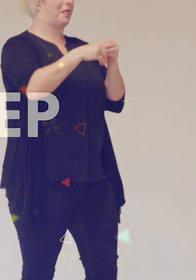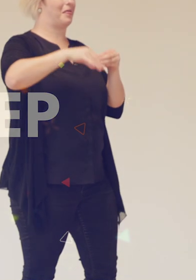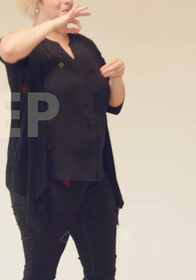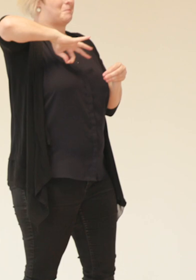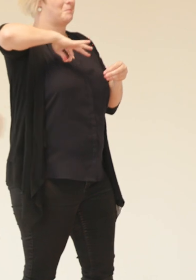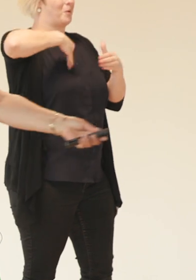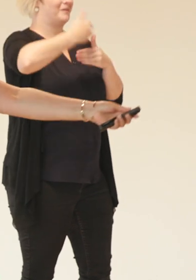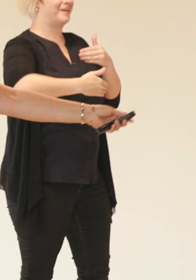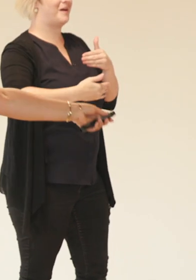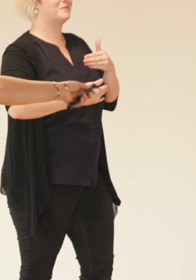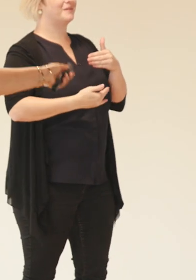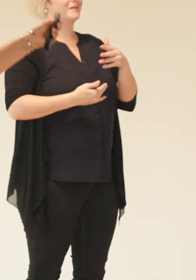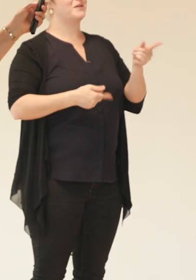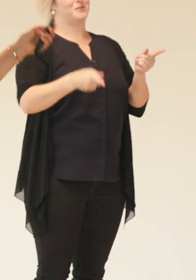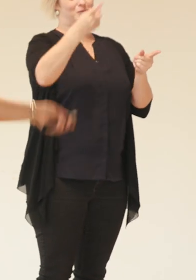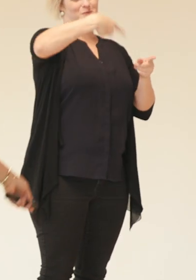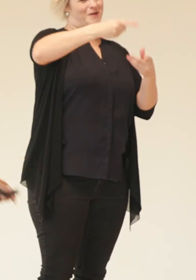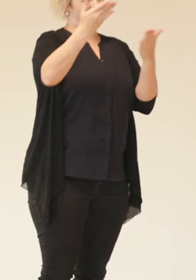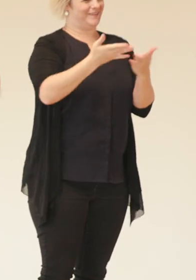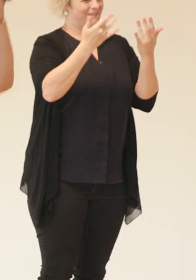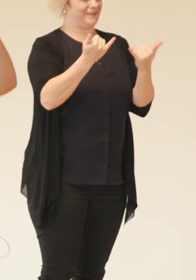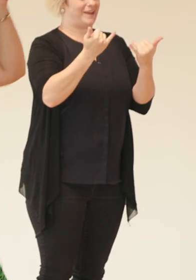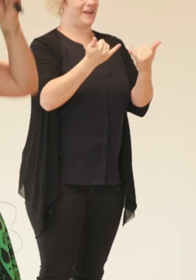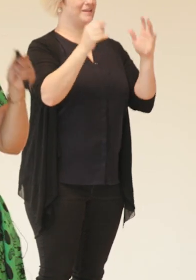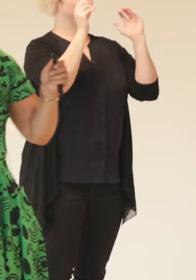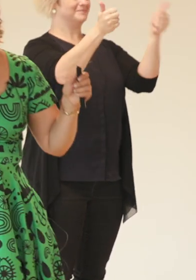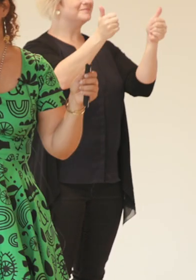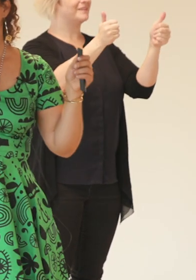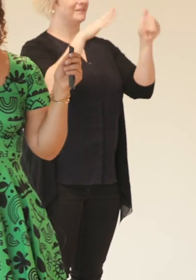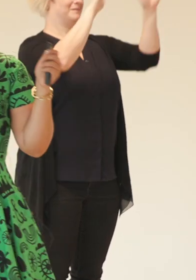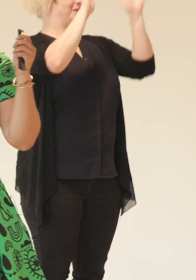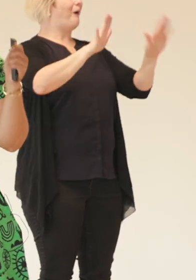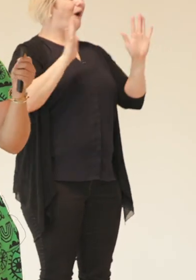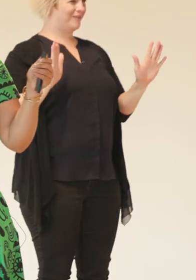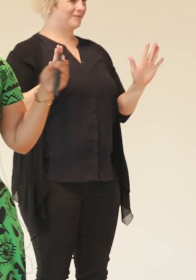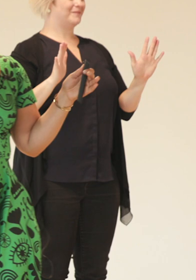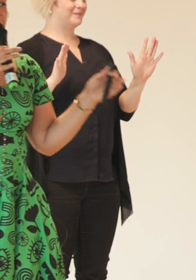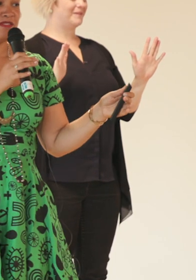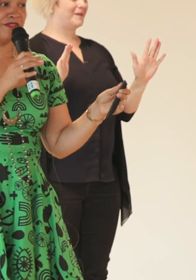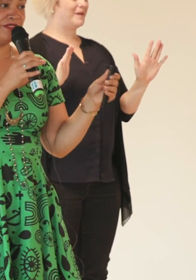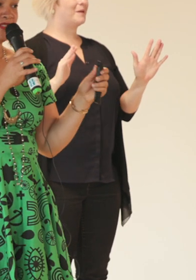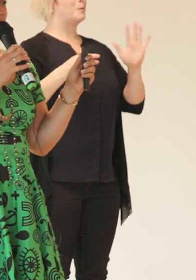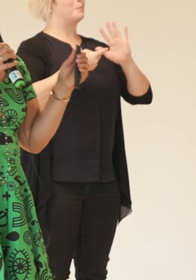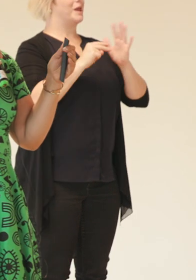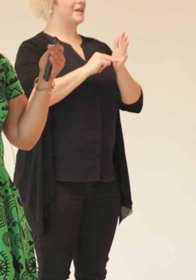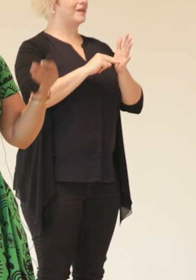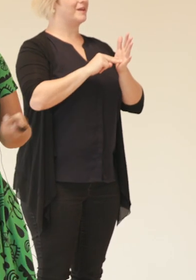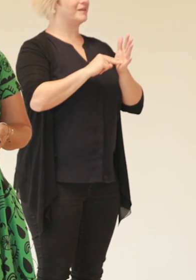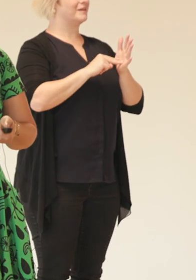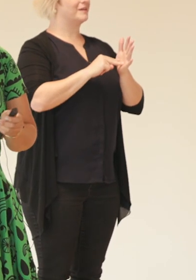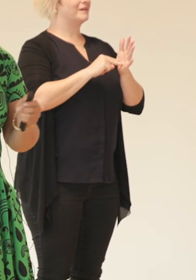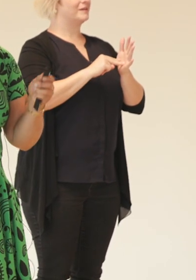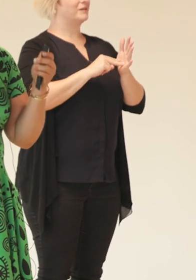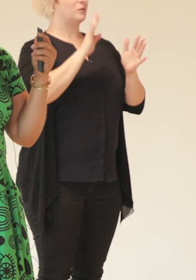think that because you're here today, you're already doing it, so woohoo. It is surround yourself with the right kind of